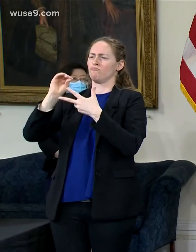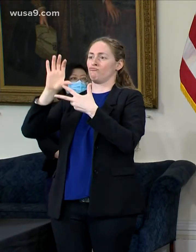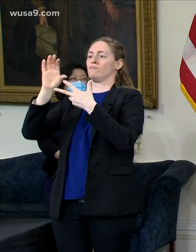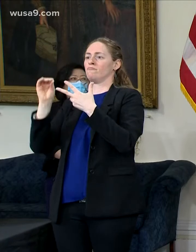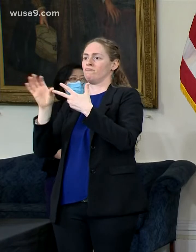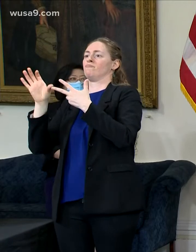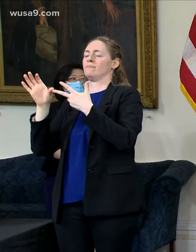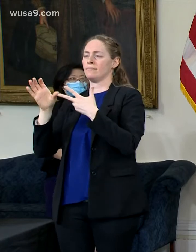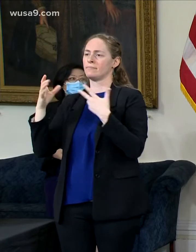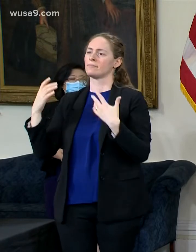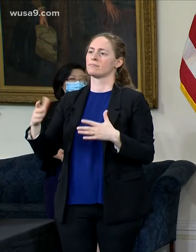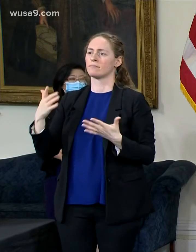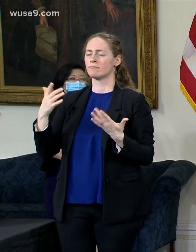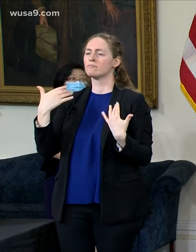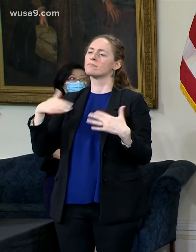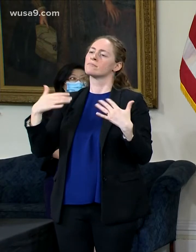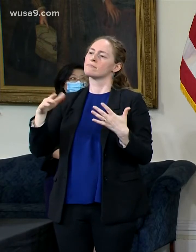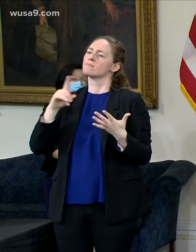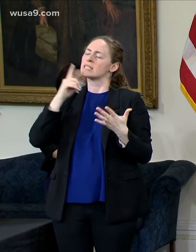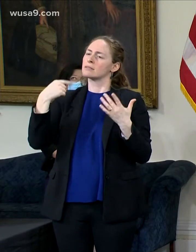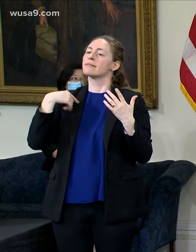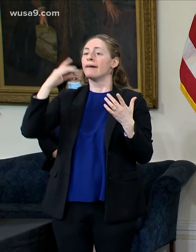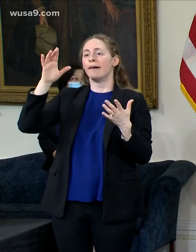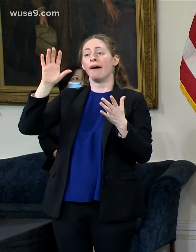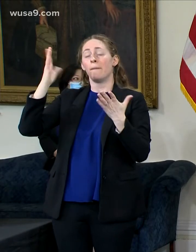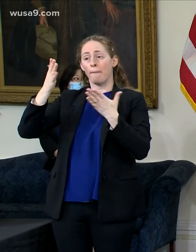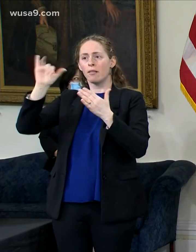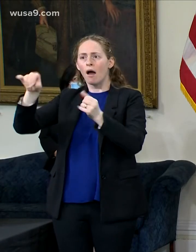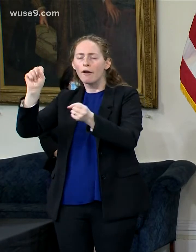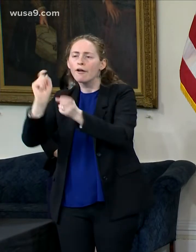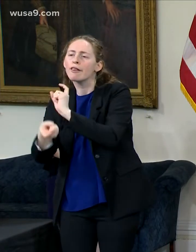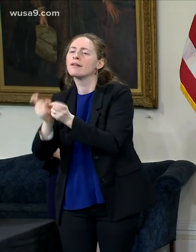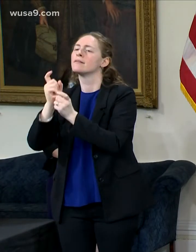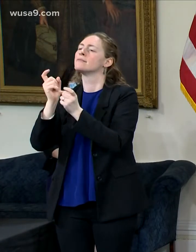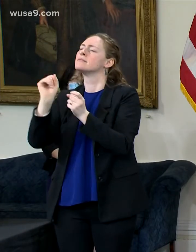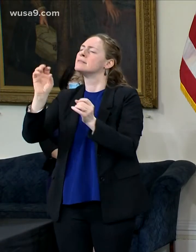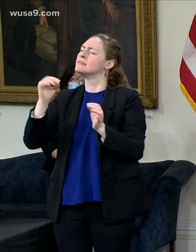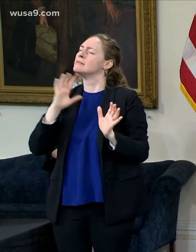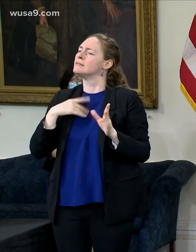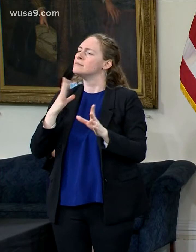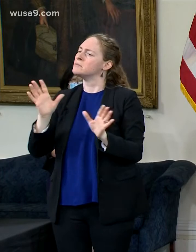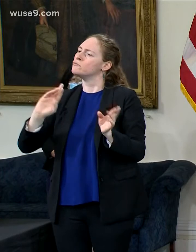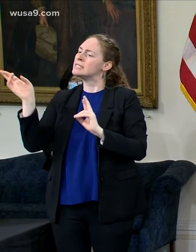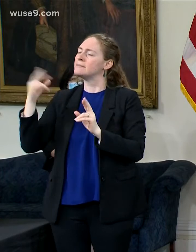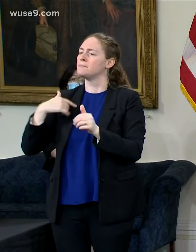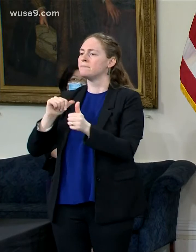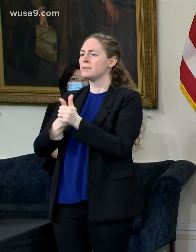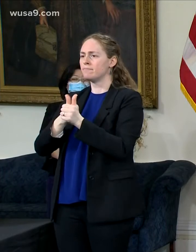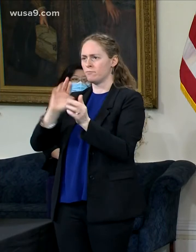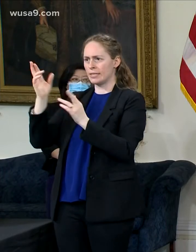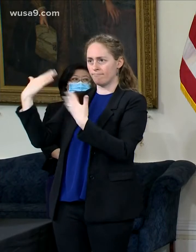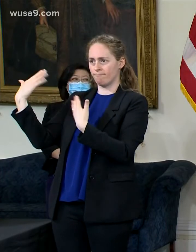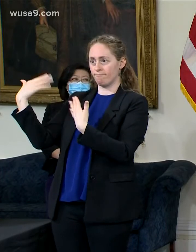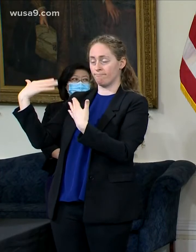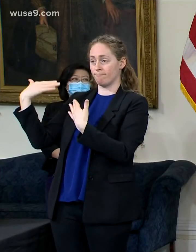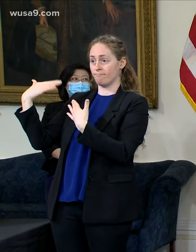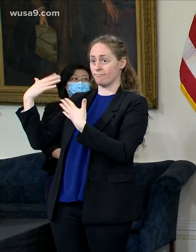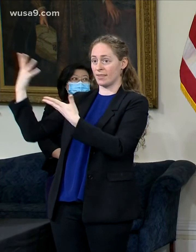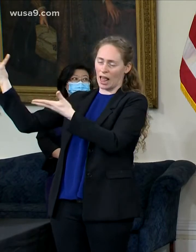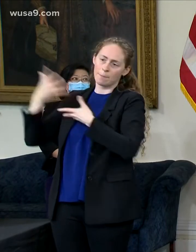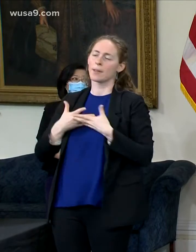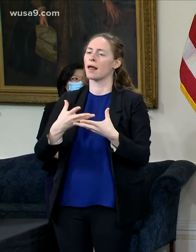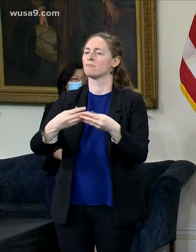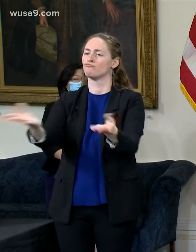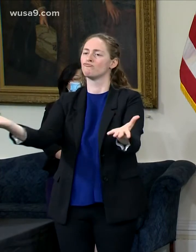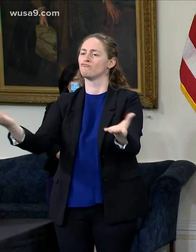we'll get them done as fast as they can get them to us. And we're ready to do far more than we have, and they're promising that they're on the way. It's like the cavalry